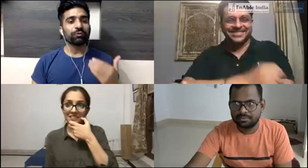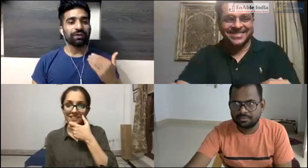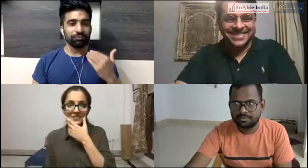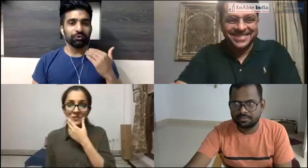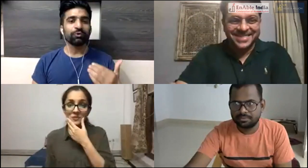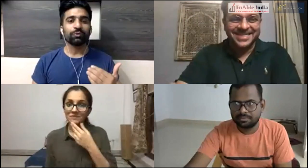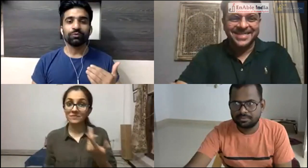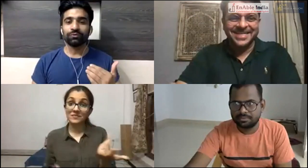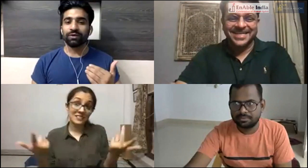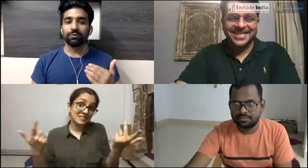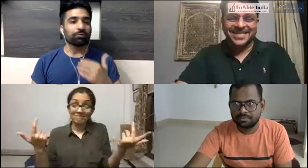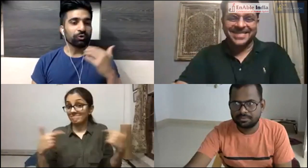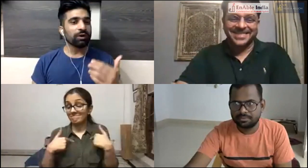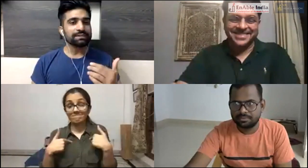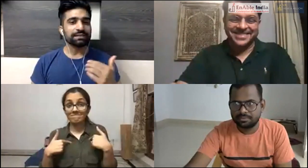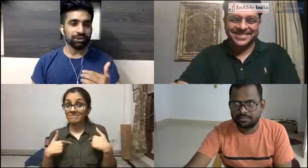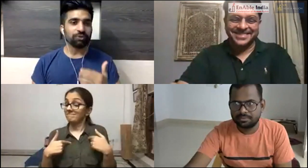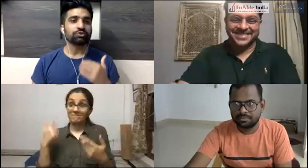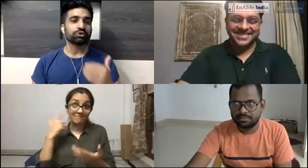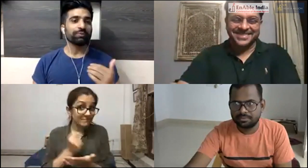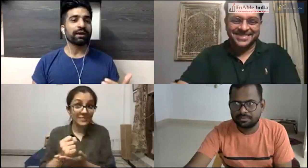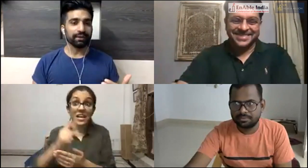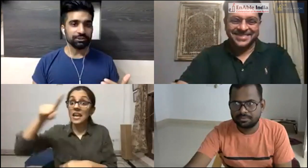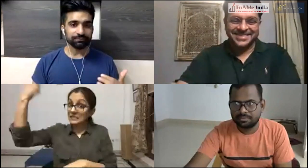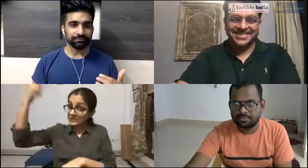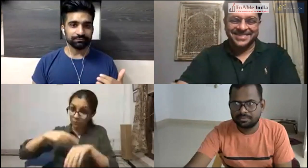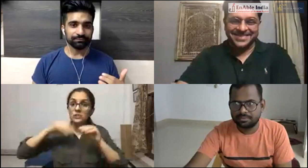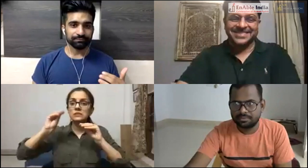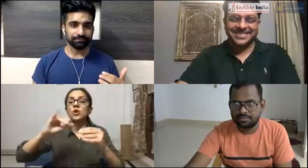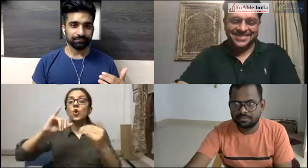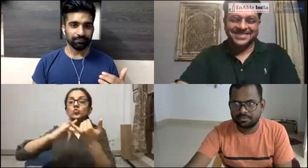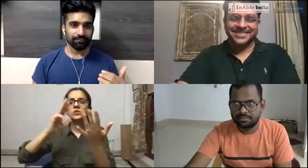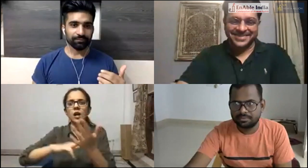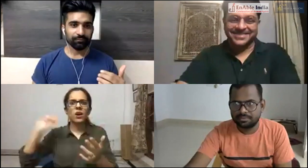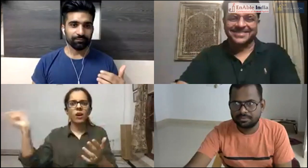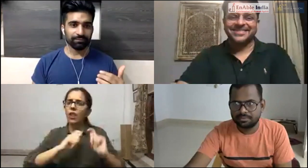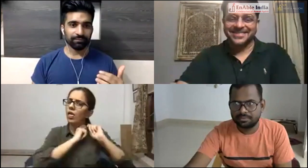it in the other room. we have to do a session on social media addiction.